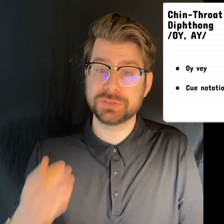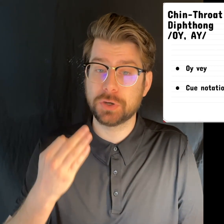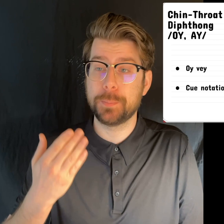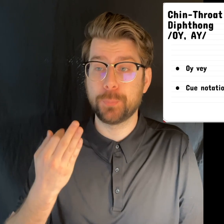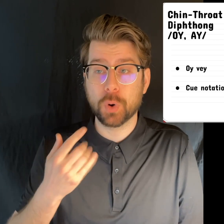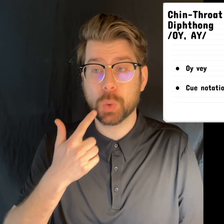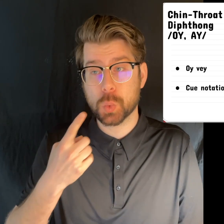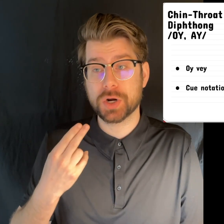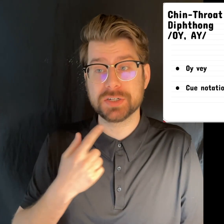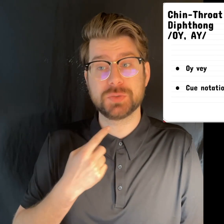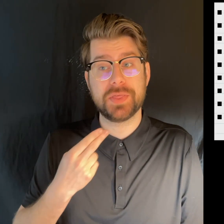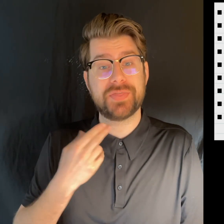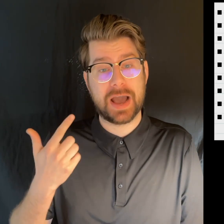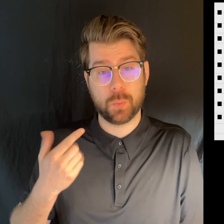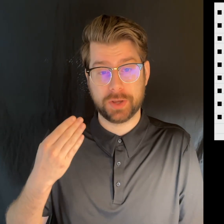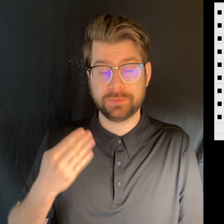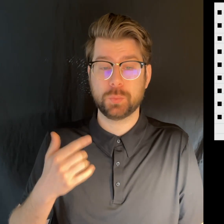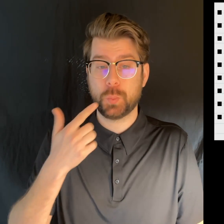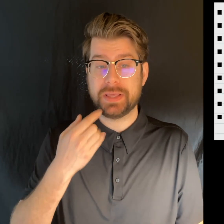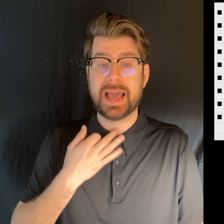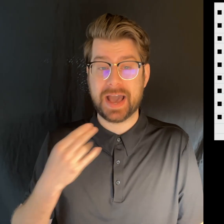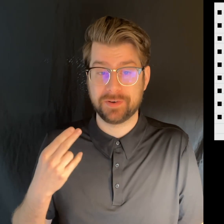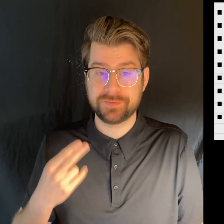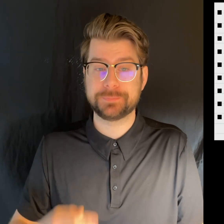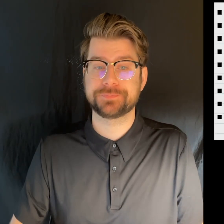So more words with that one. We have